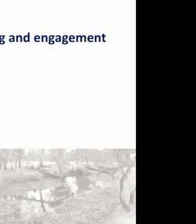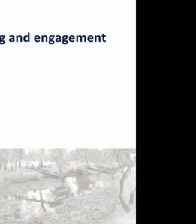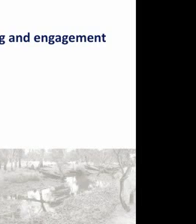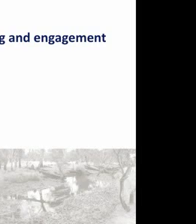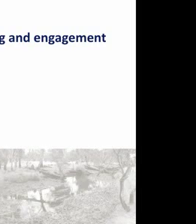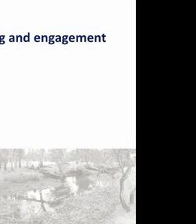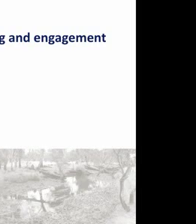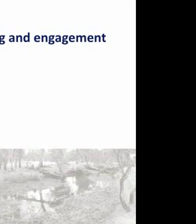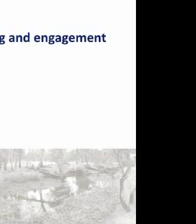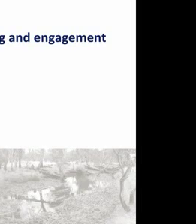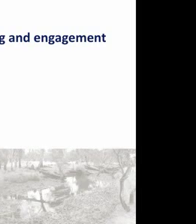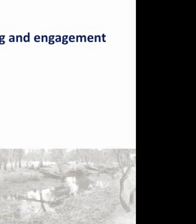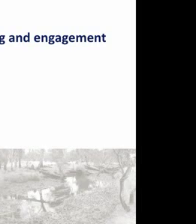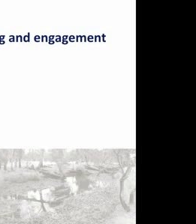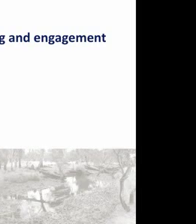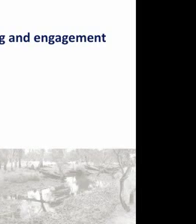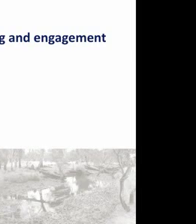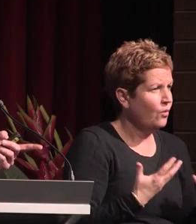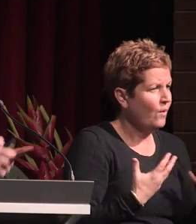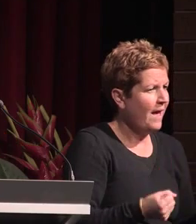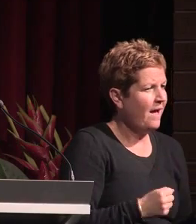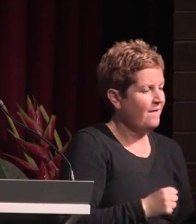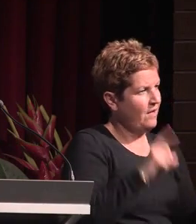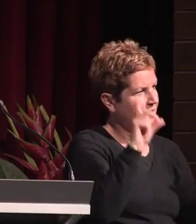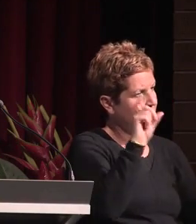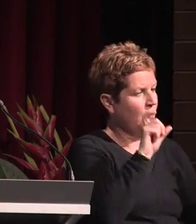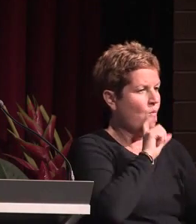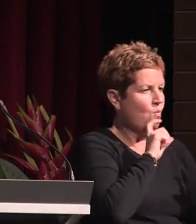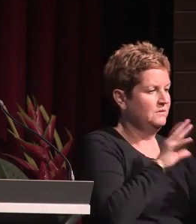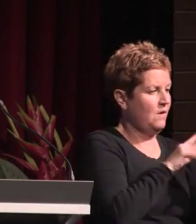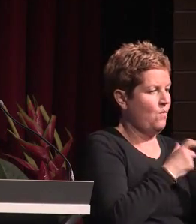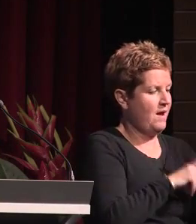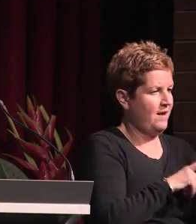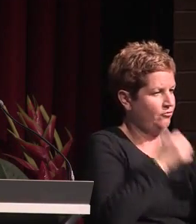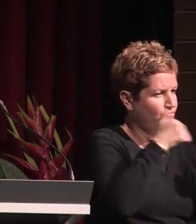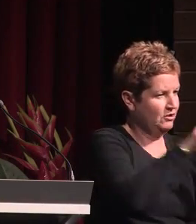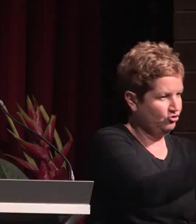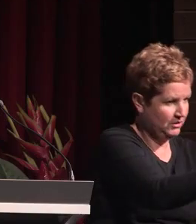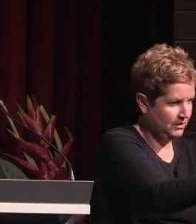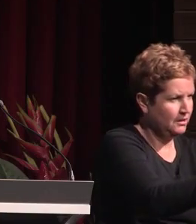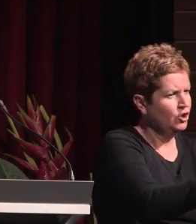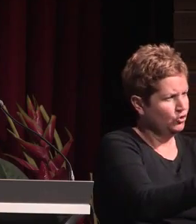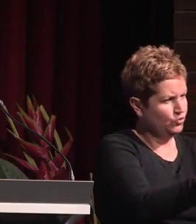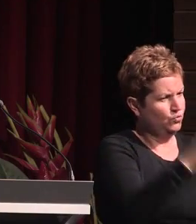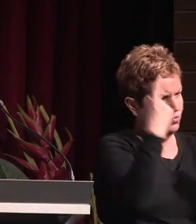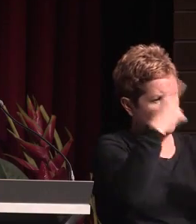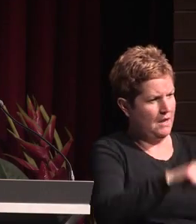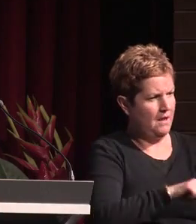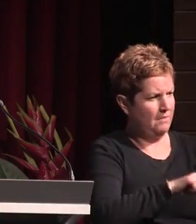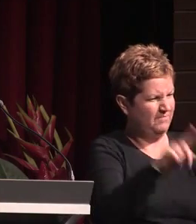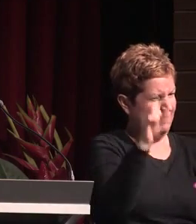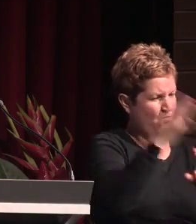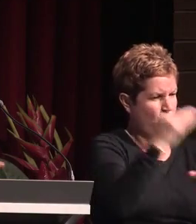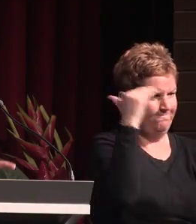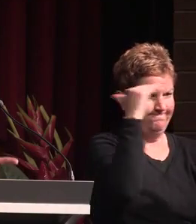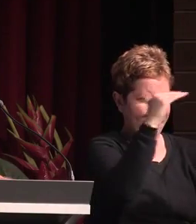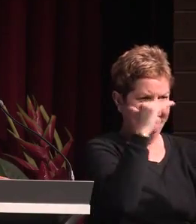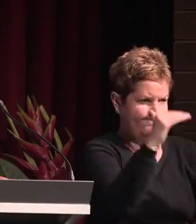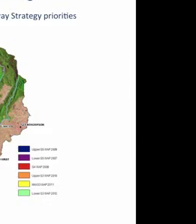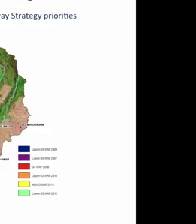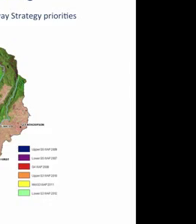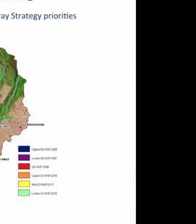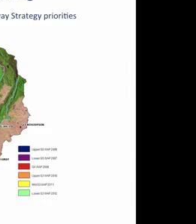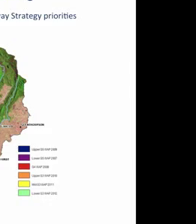So we've actually got a waterway strategy that sets the priorities for priority reaches within our region, but it doesn't get into